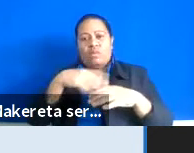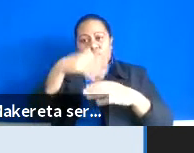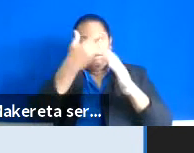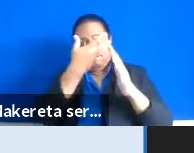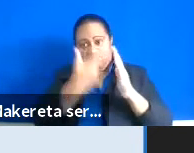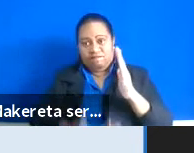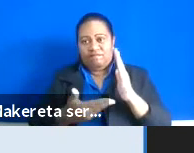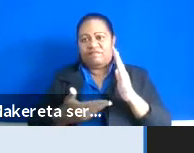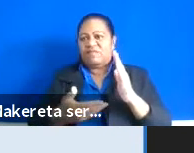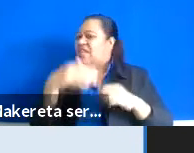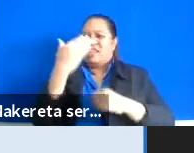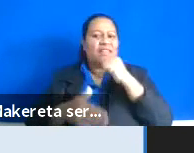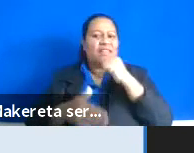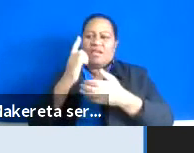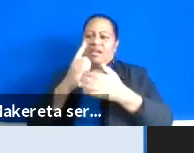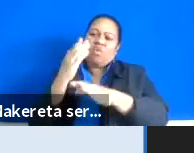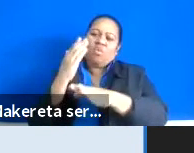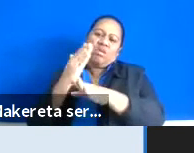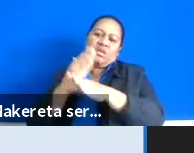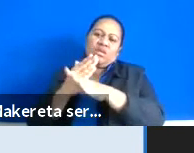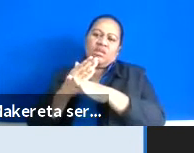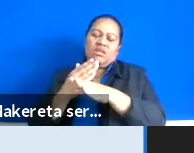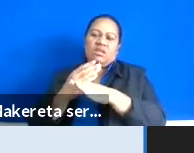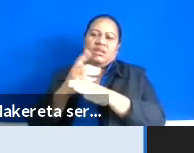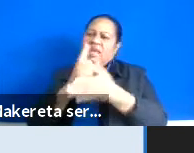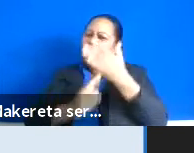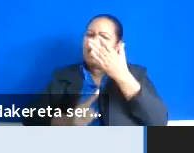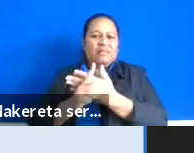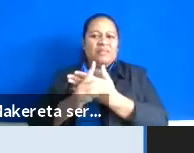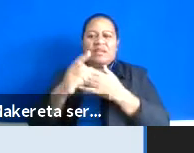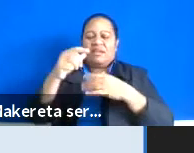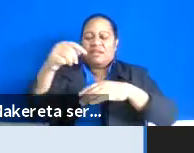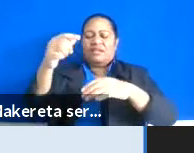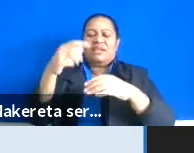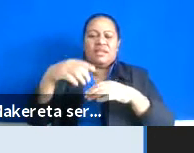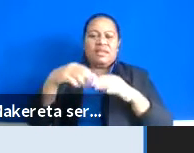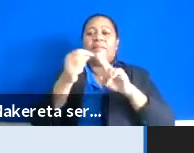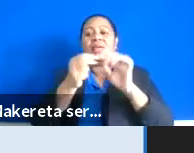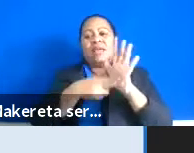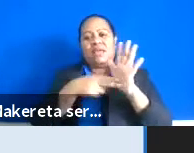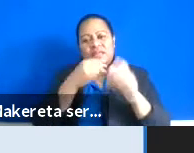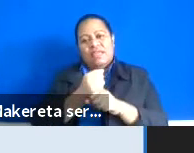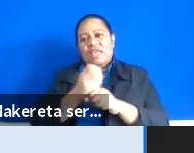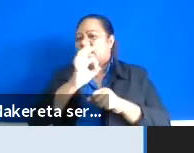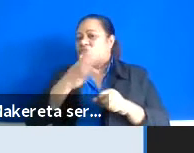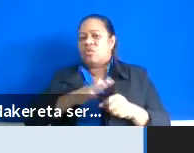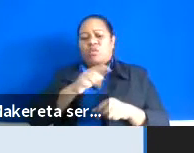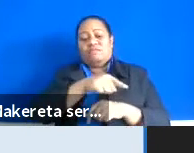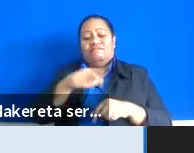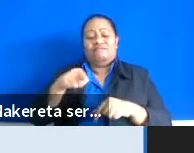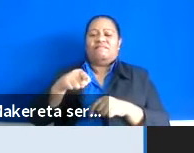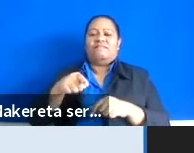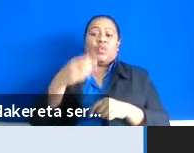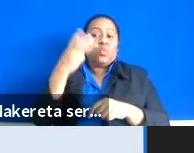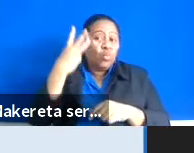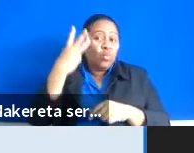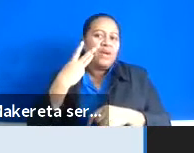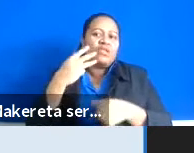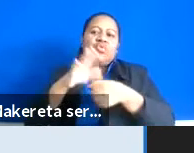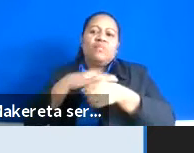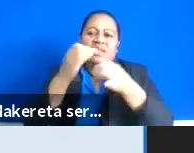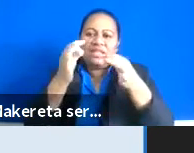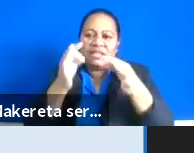our men, didn't allow our women to participate in decision making when we went in with these words, these foreign words that didn't make sense